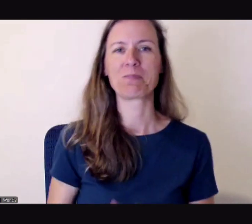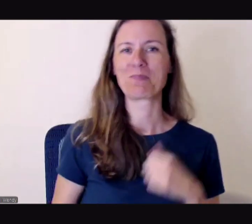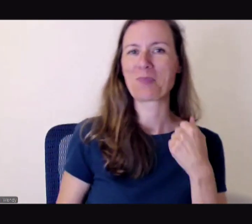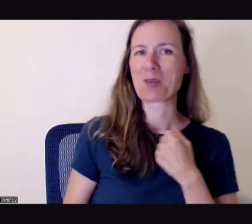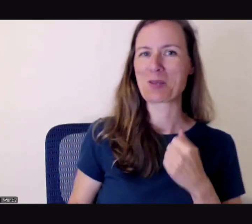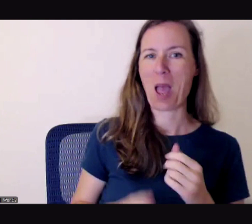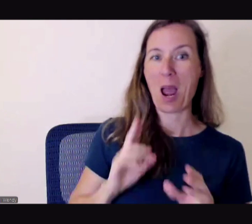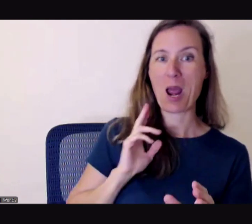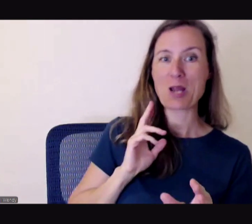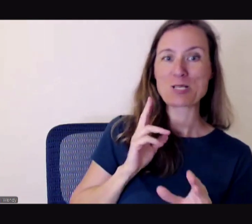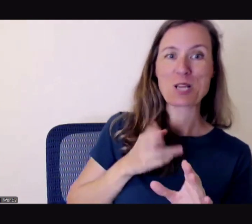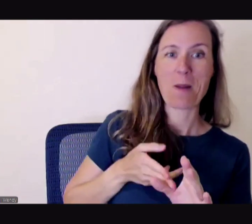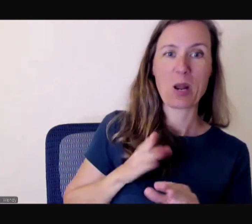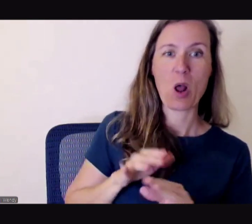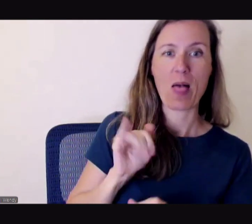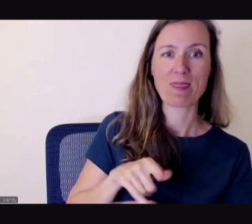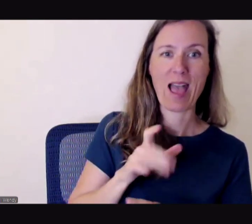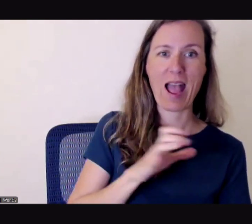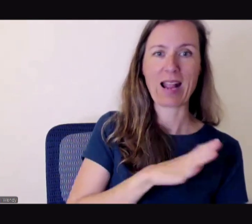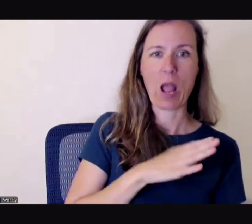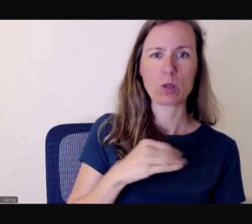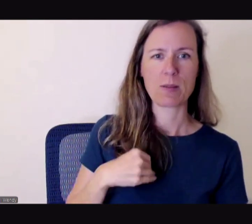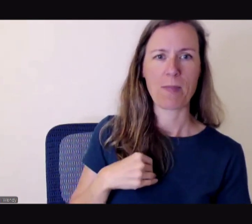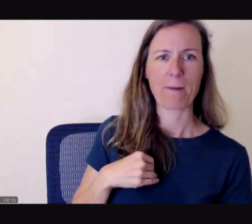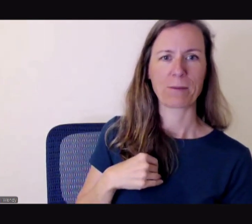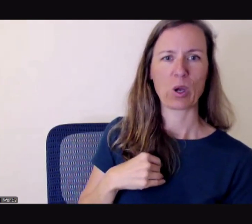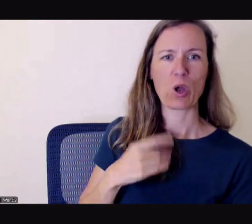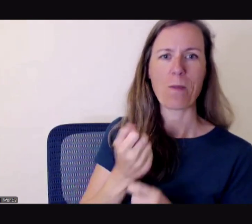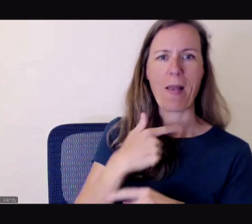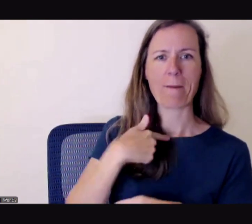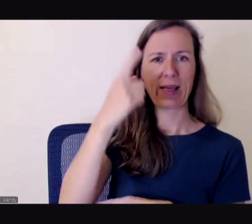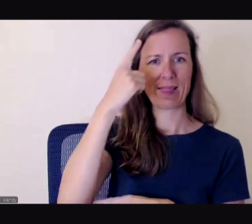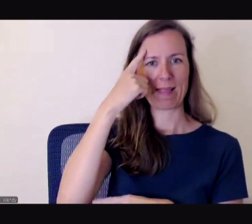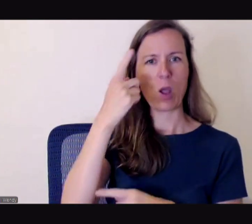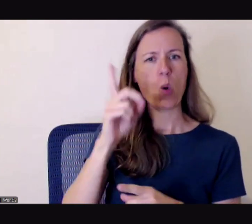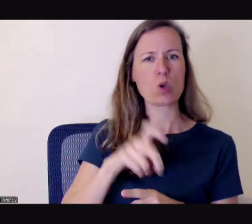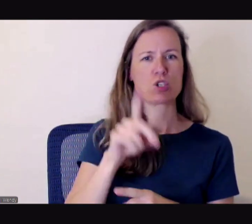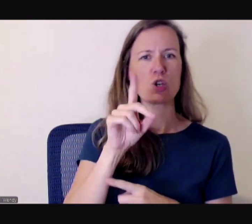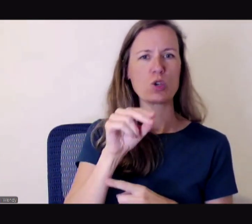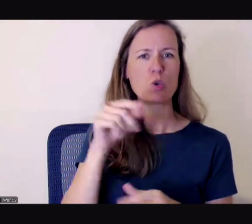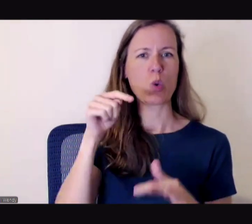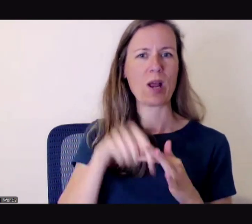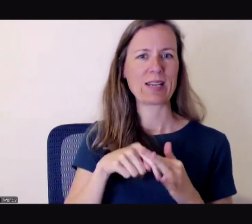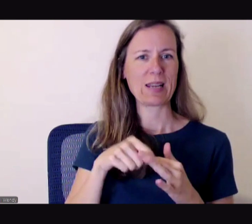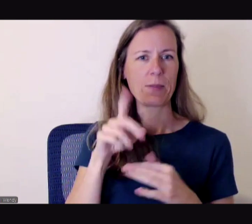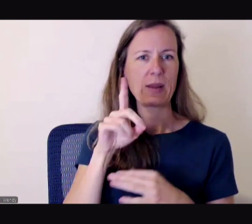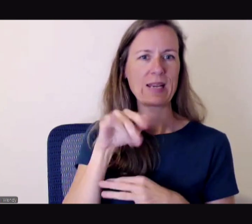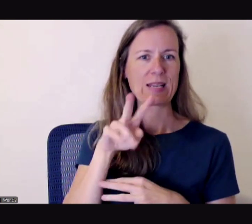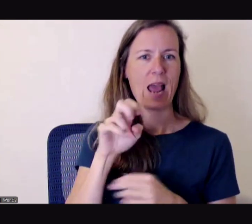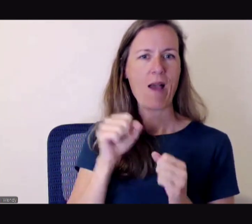think. I think when we do the deep dive with the Board of Elections, we should talk about language accessibility.